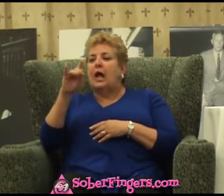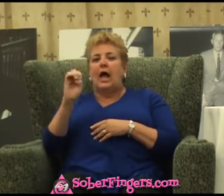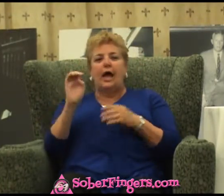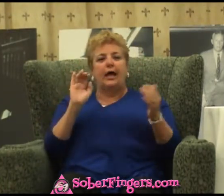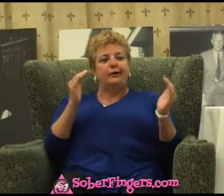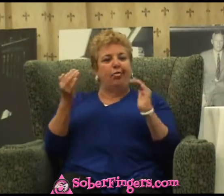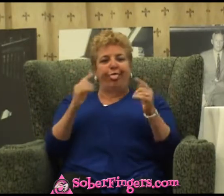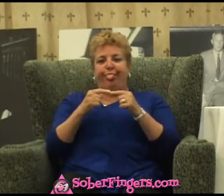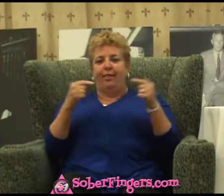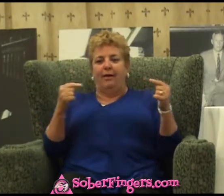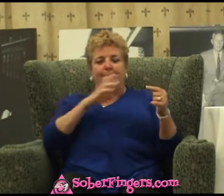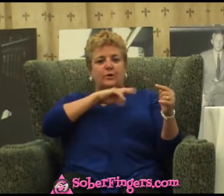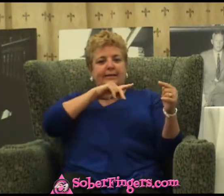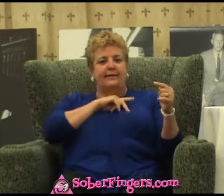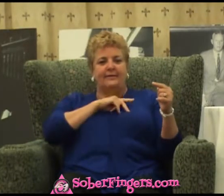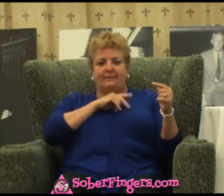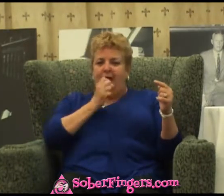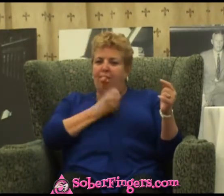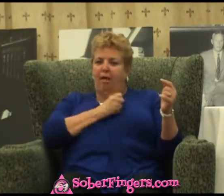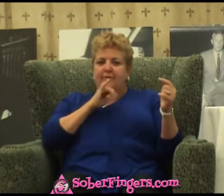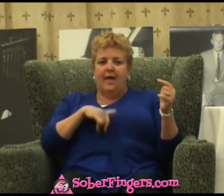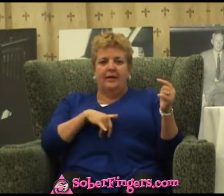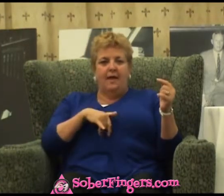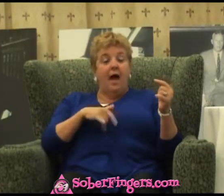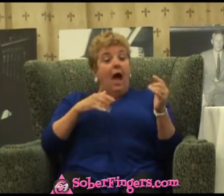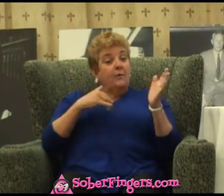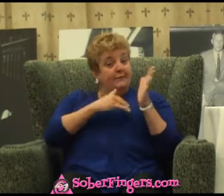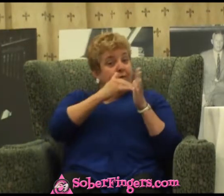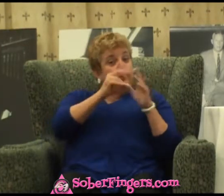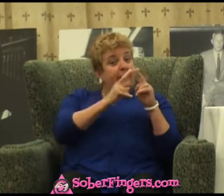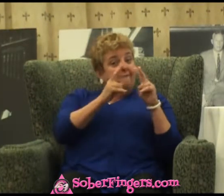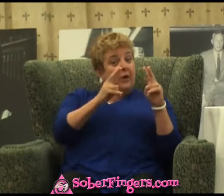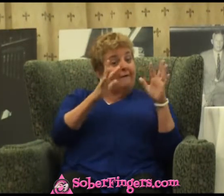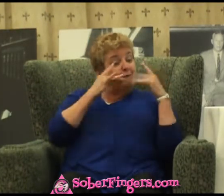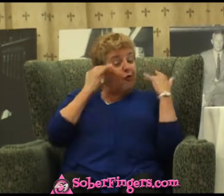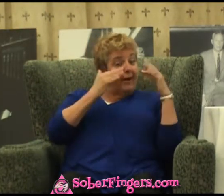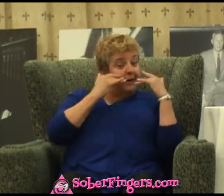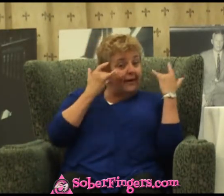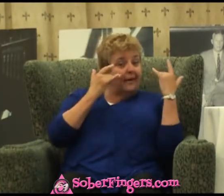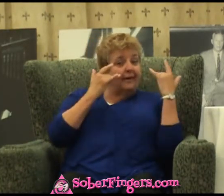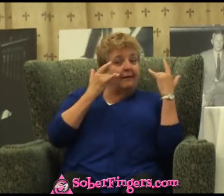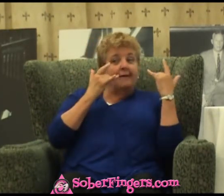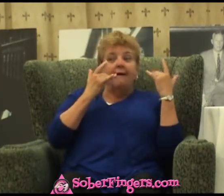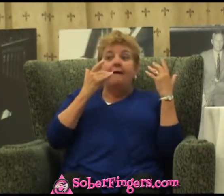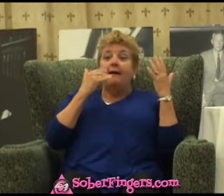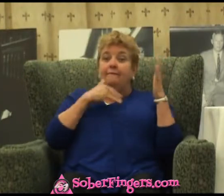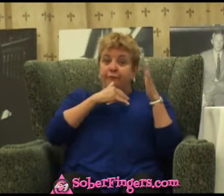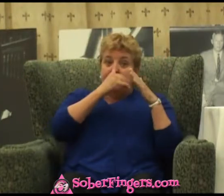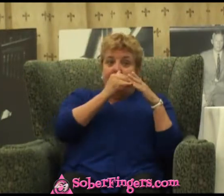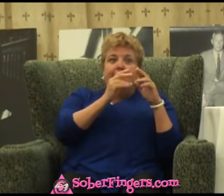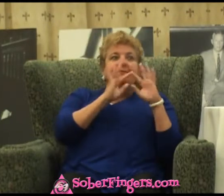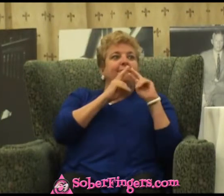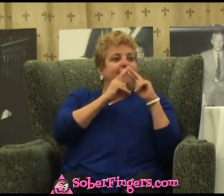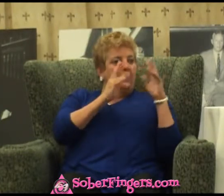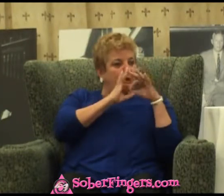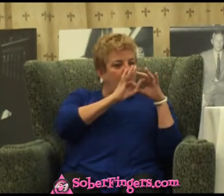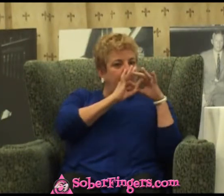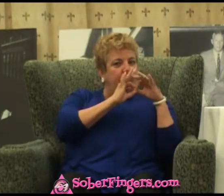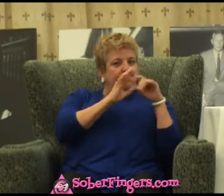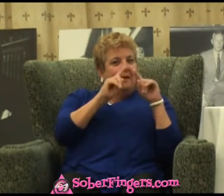was frequently very, very friendly, and frequently I was cooperative. But give me a couple of social drinks and who knows